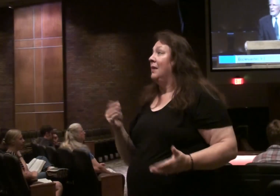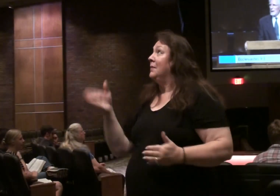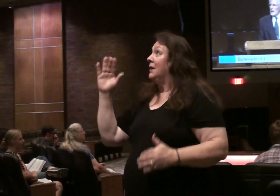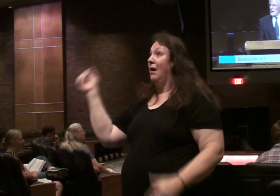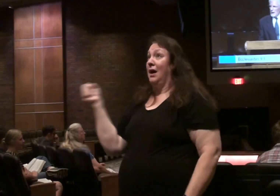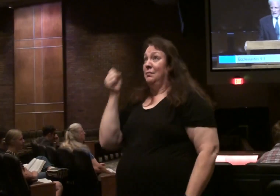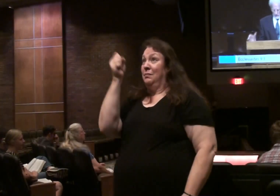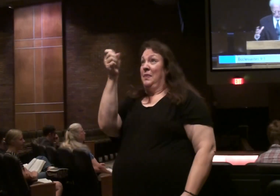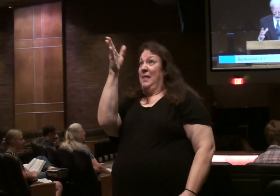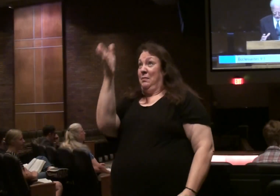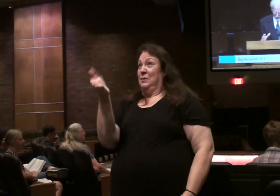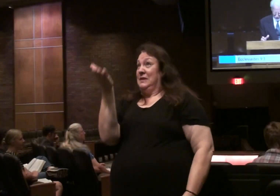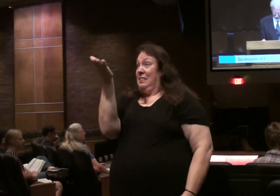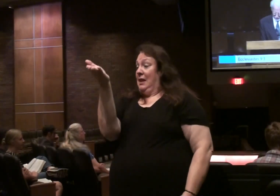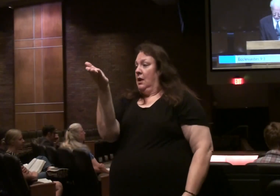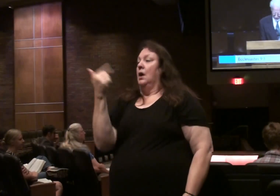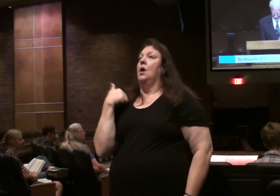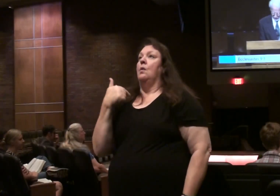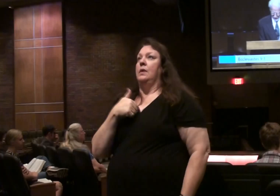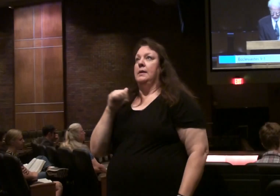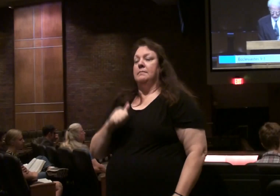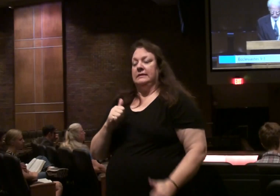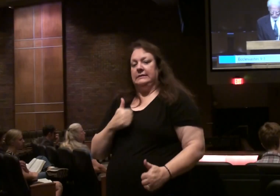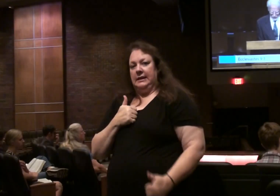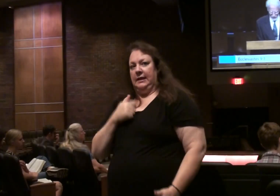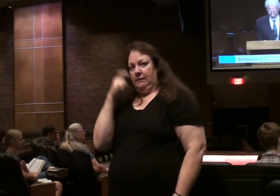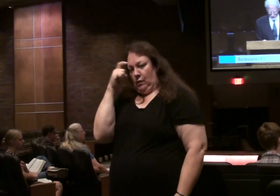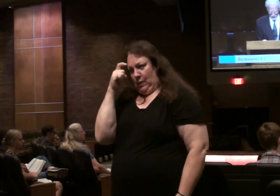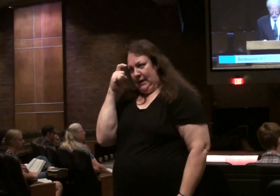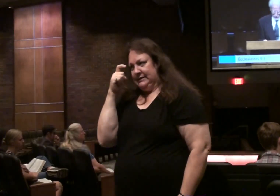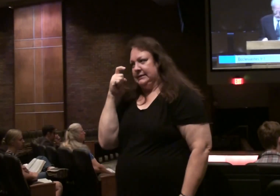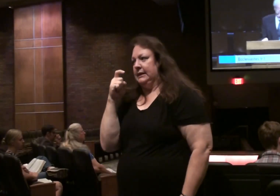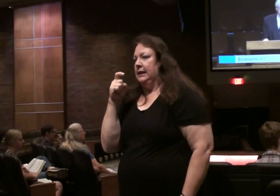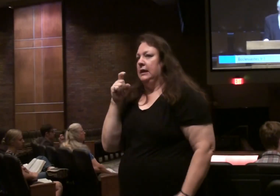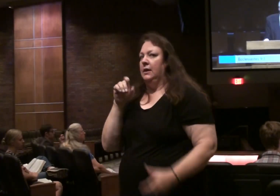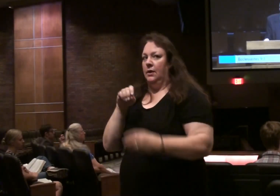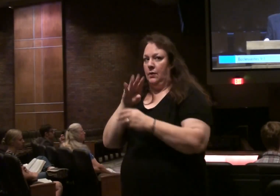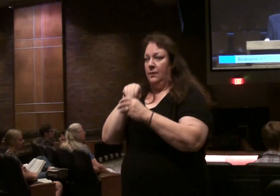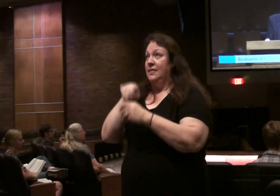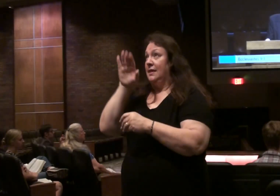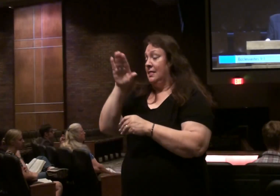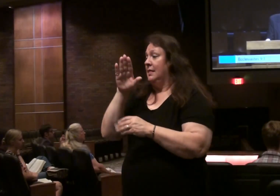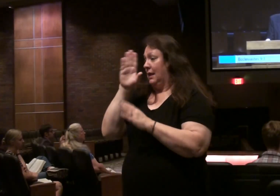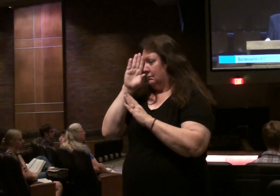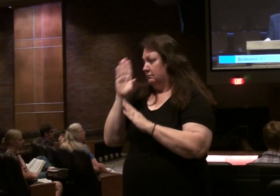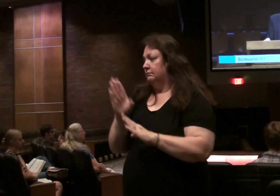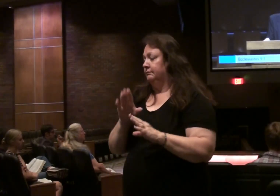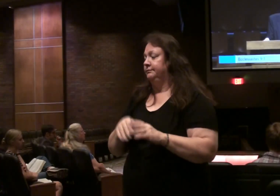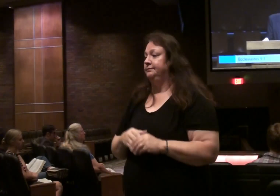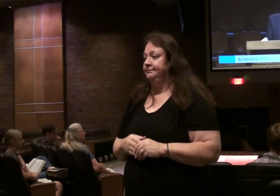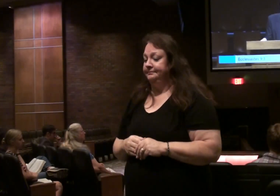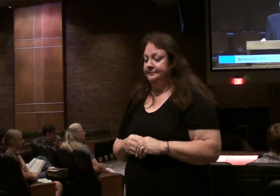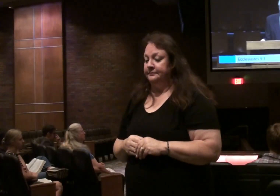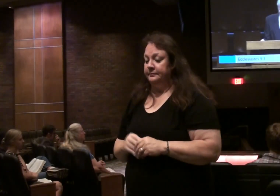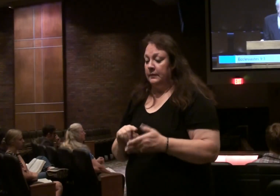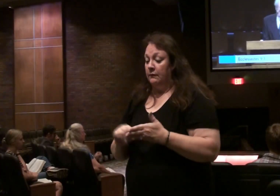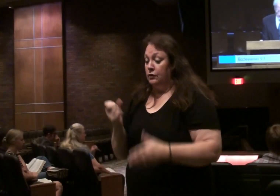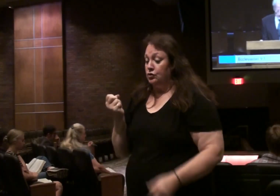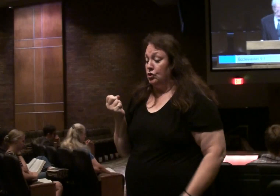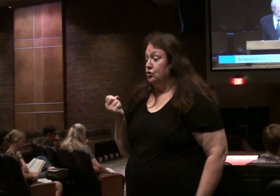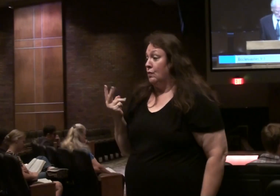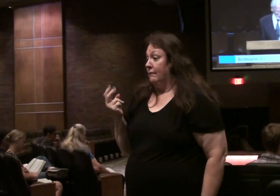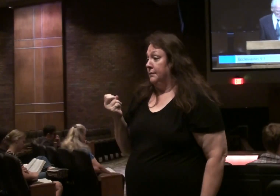God, and that we are to live wisely within the structure. Look at verse